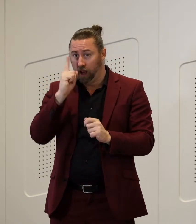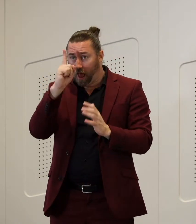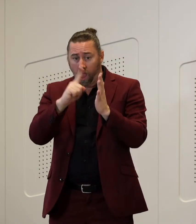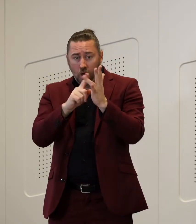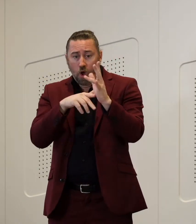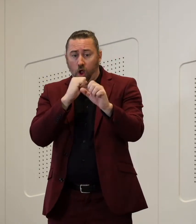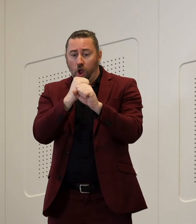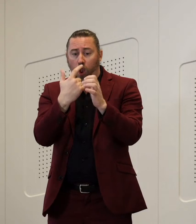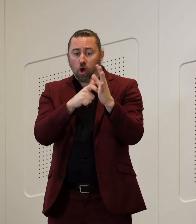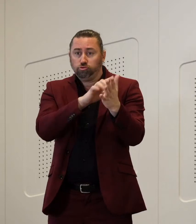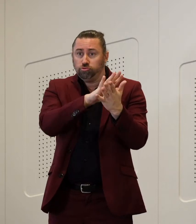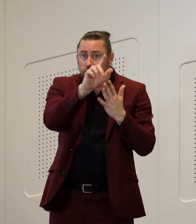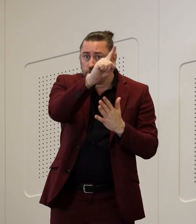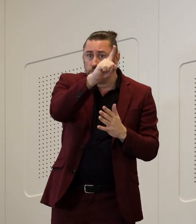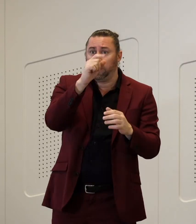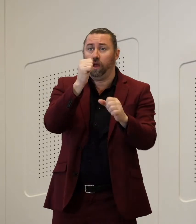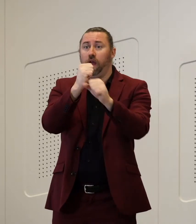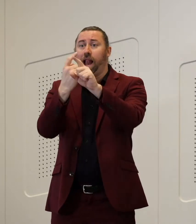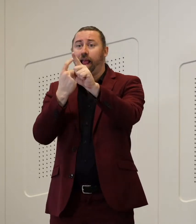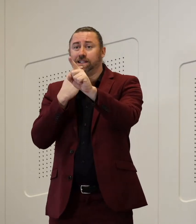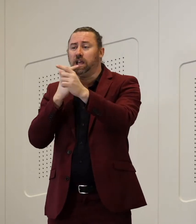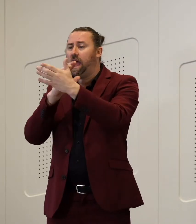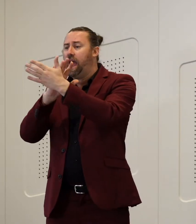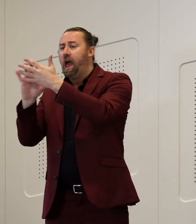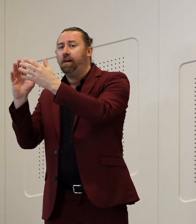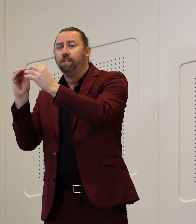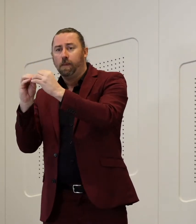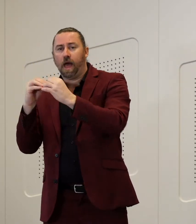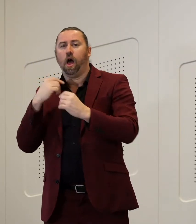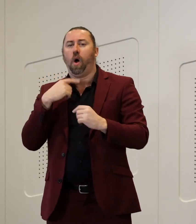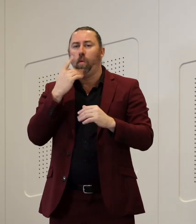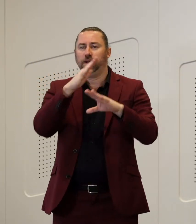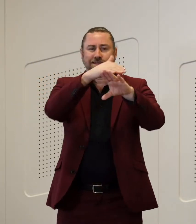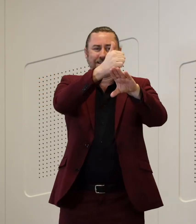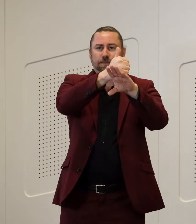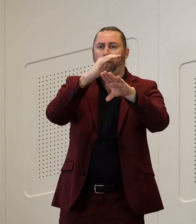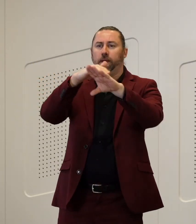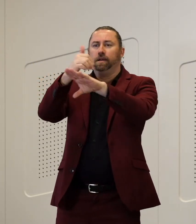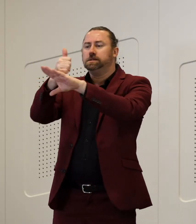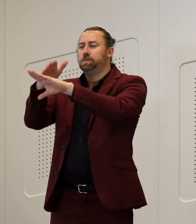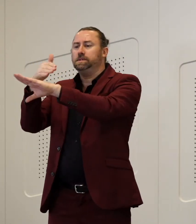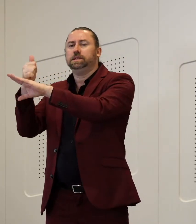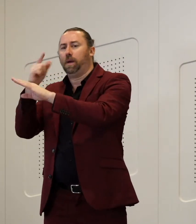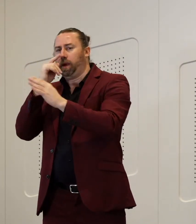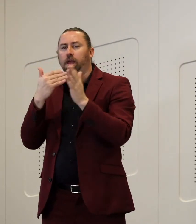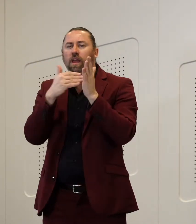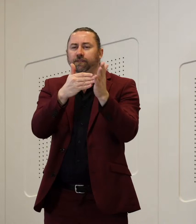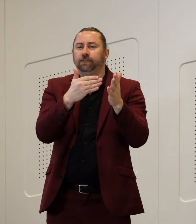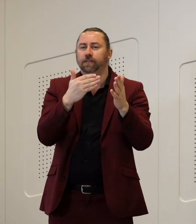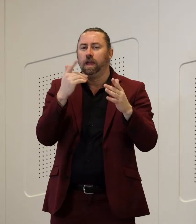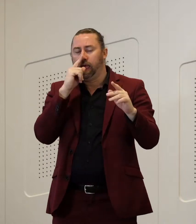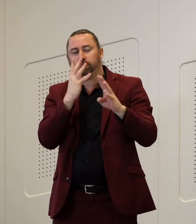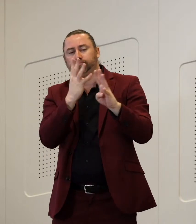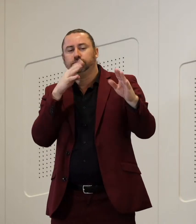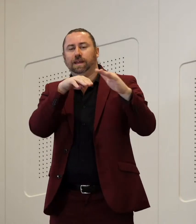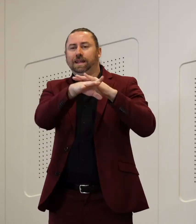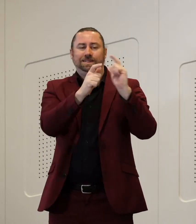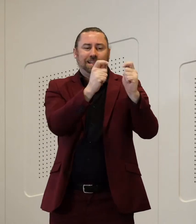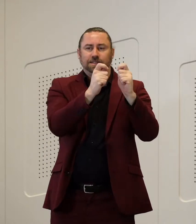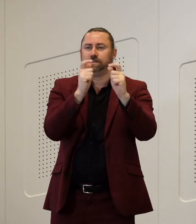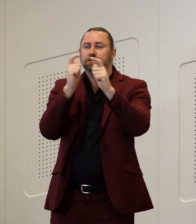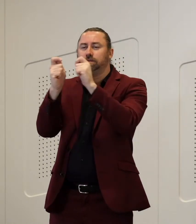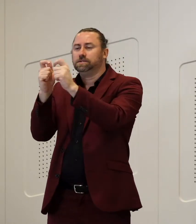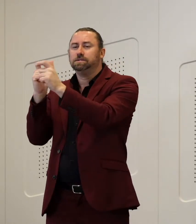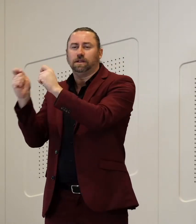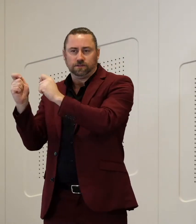and Hervey Bay and Gladstone, we will have extra testing capacity set up, particularly for all those people who have been on those